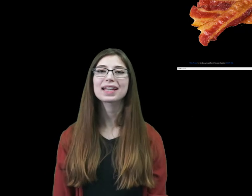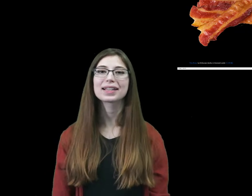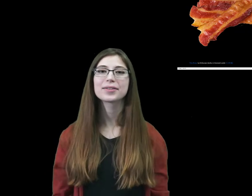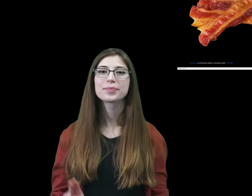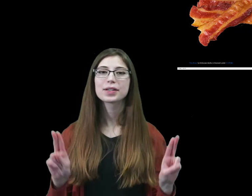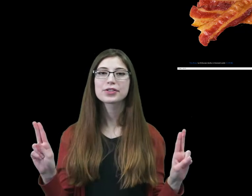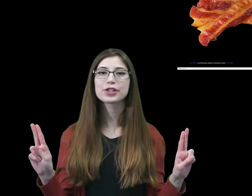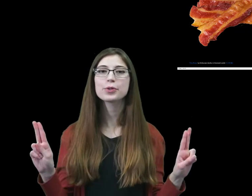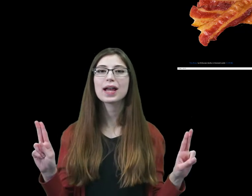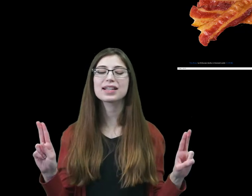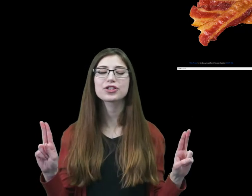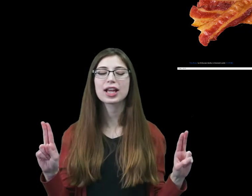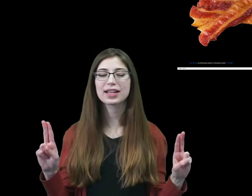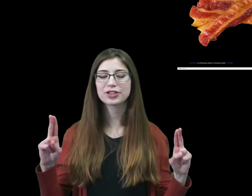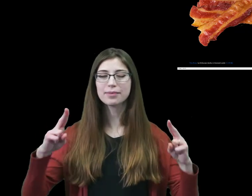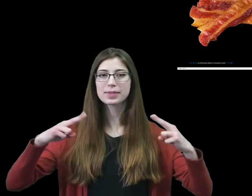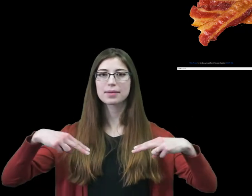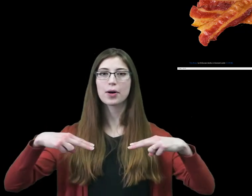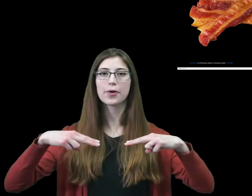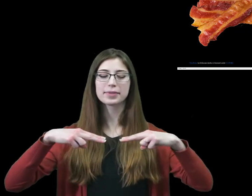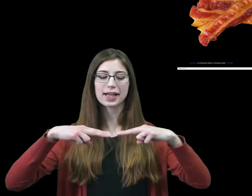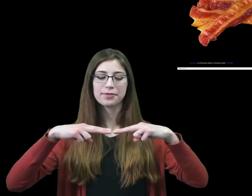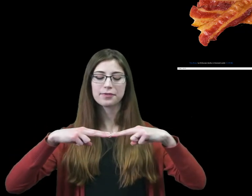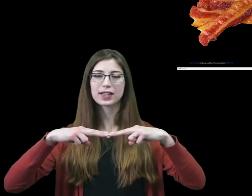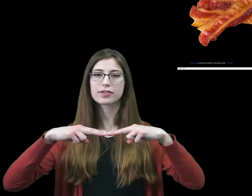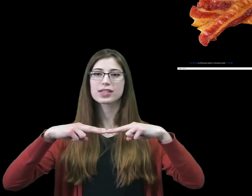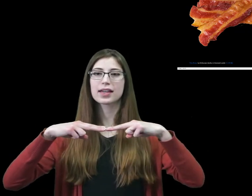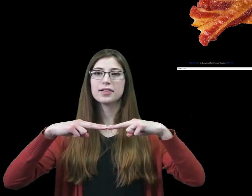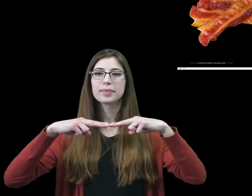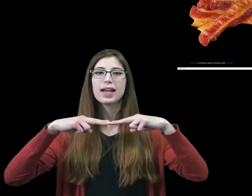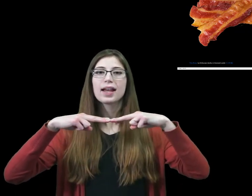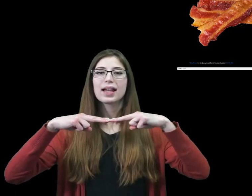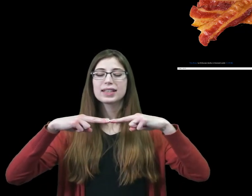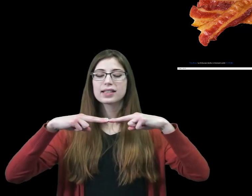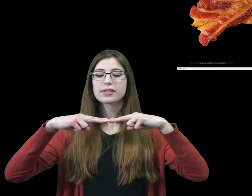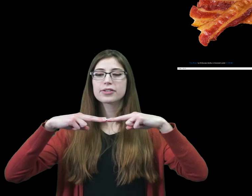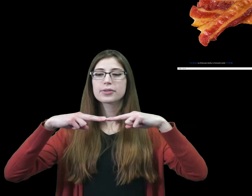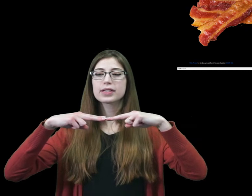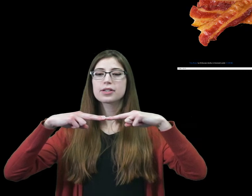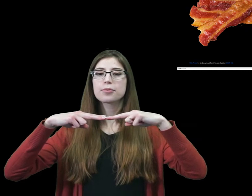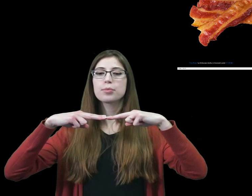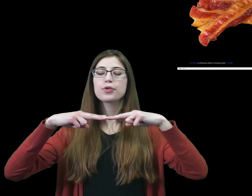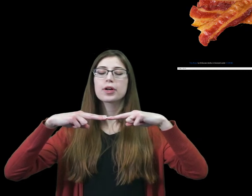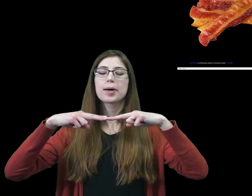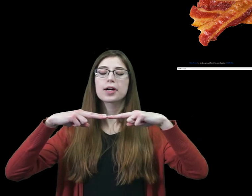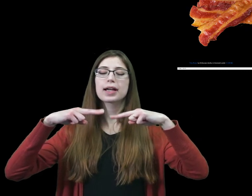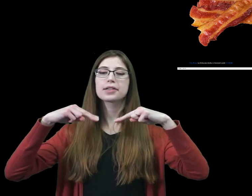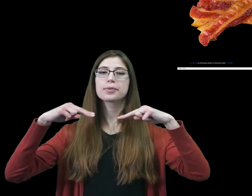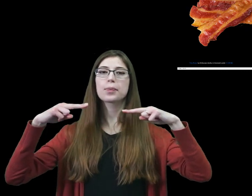Bacon. 2H handshakes, palm down, fingers together. And then these are just going to move apart and do a